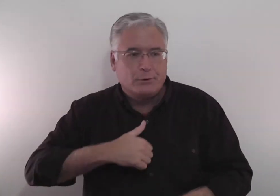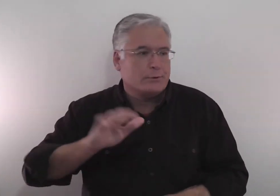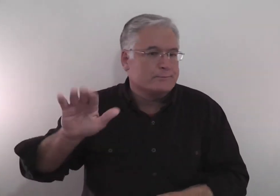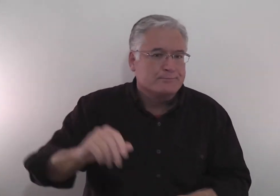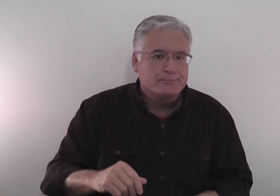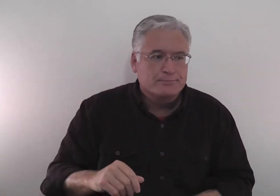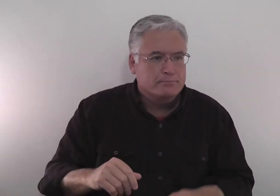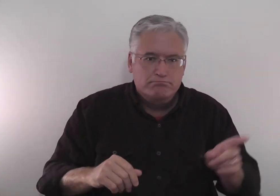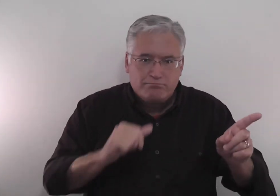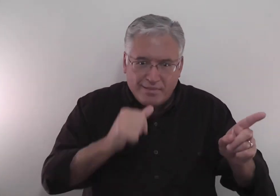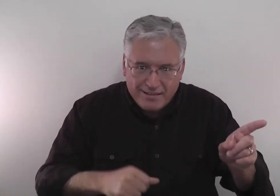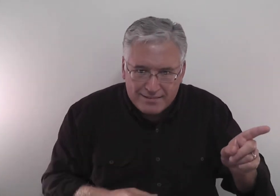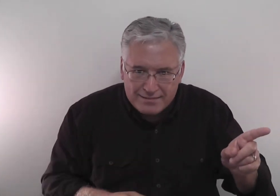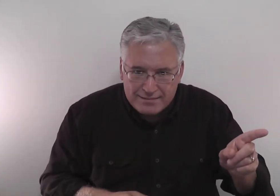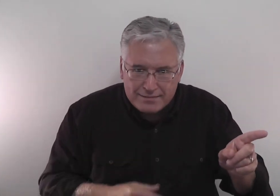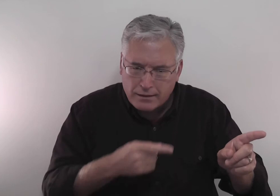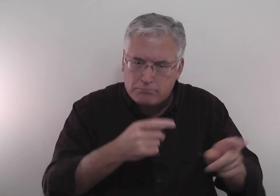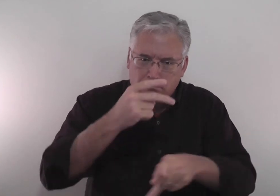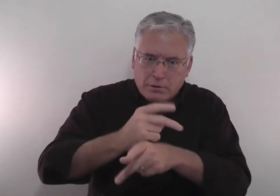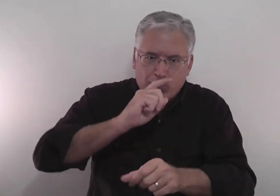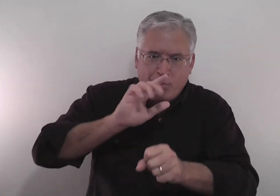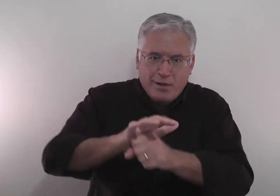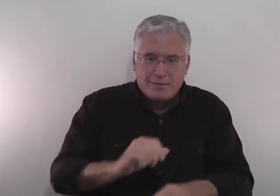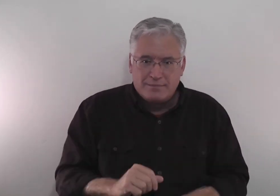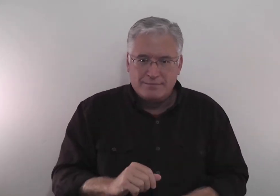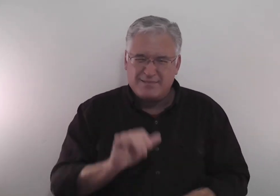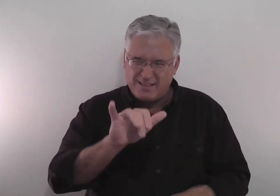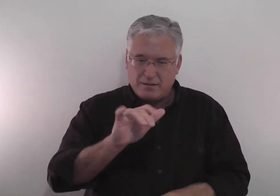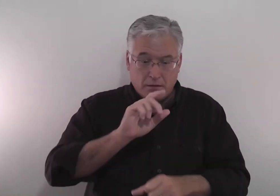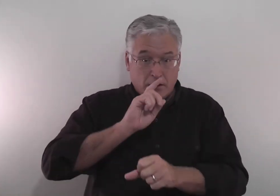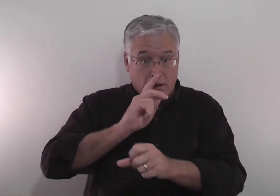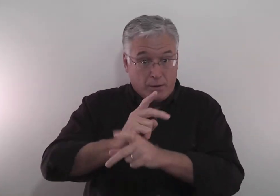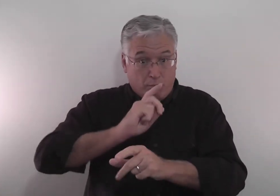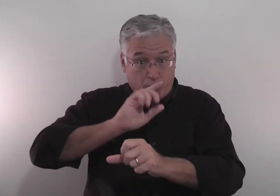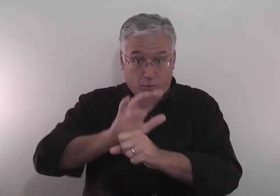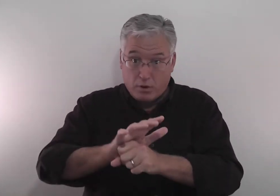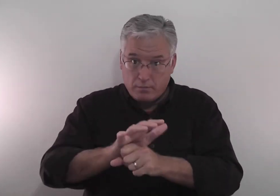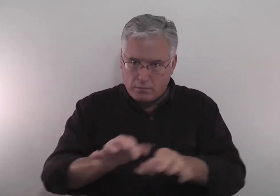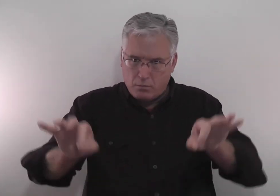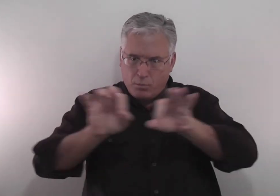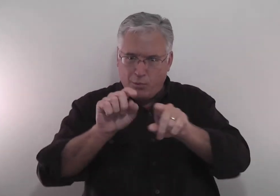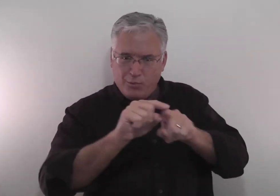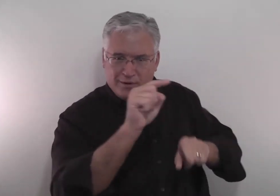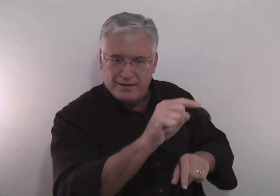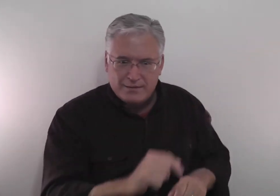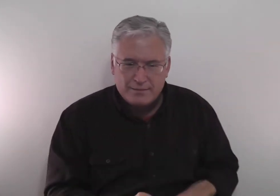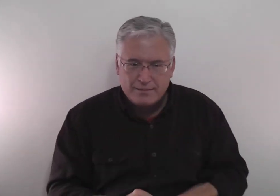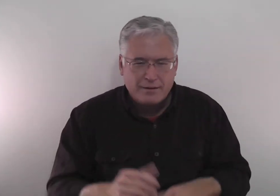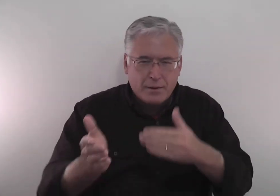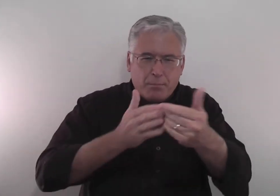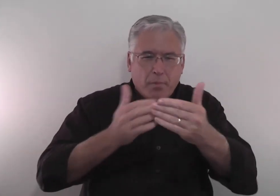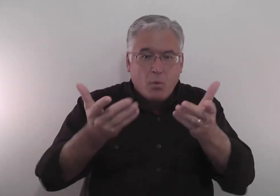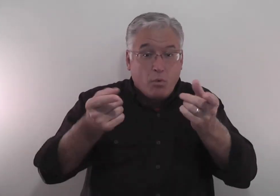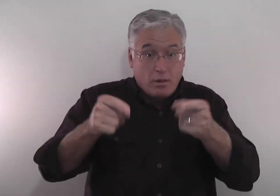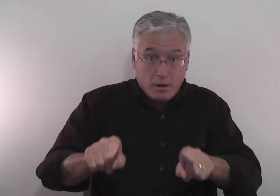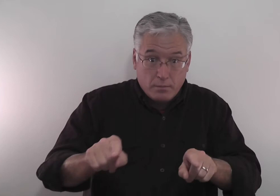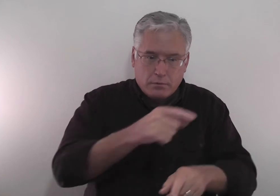else, I'm sorry, I can't do it." But he did not do that. He kept his promise. And that was important to him to